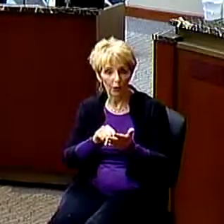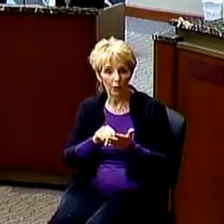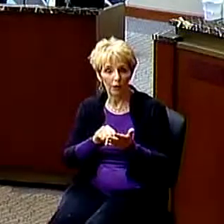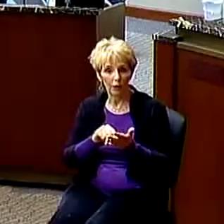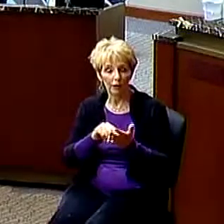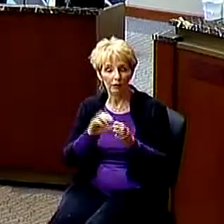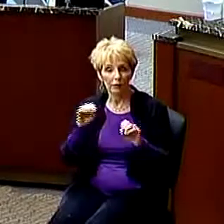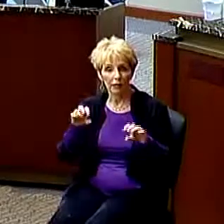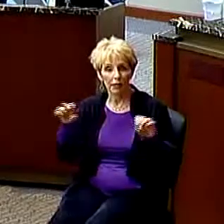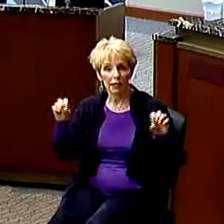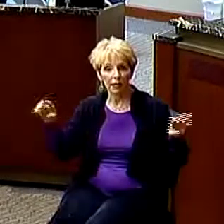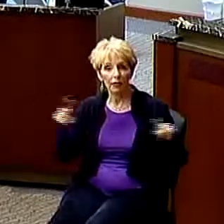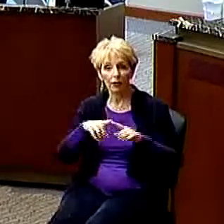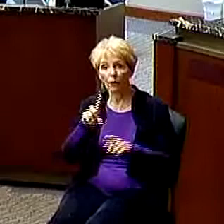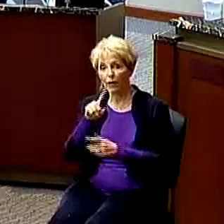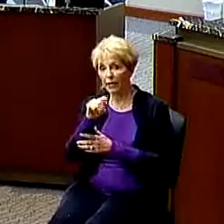to